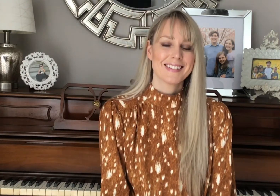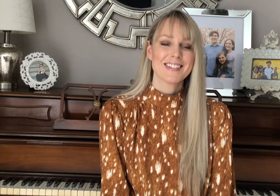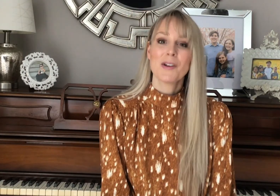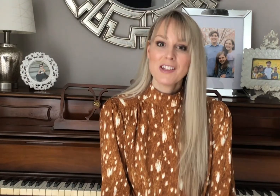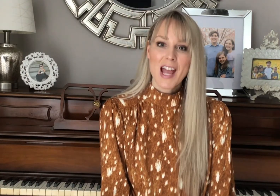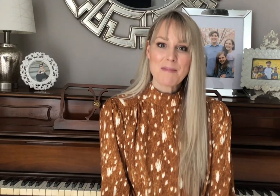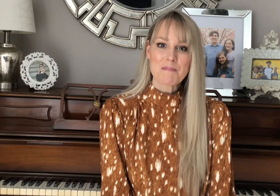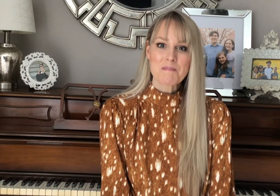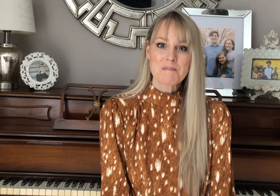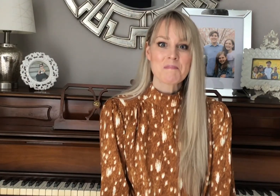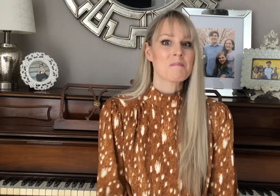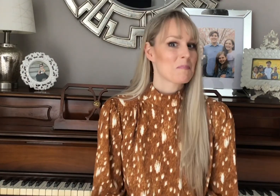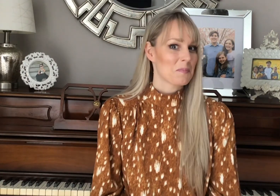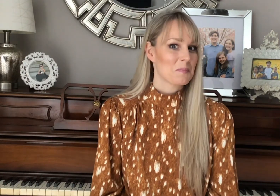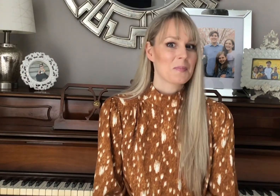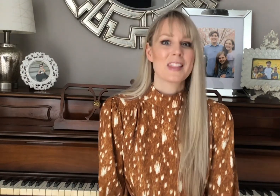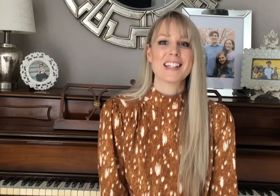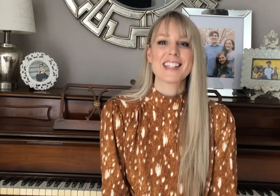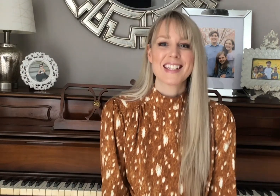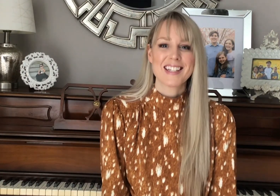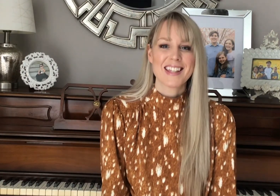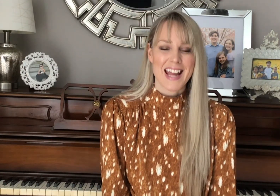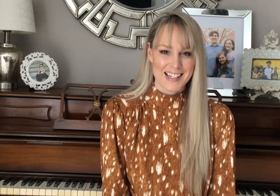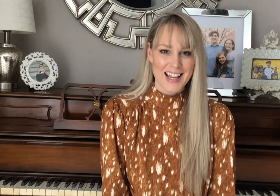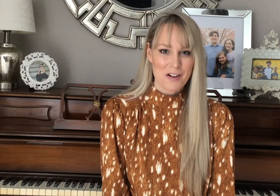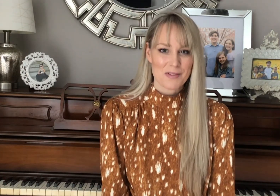Great job. Let's listen to the next sound.